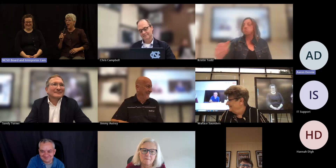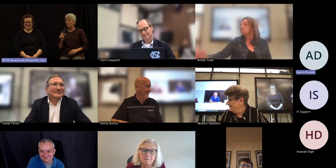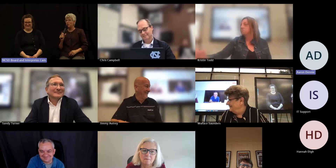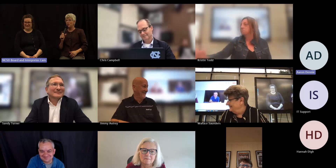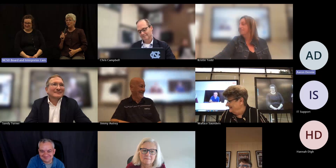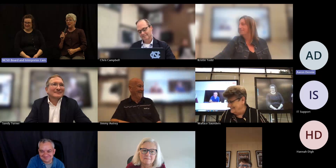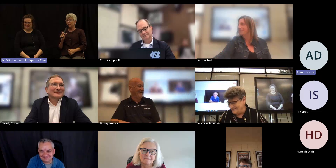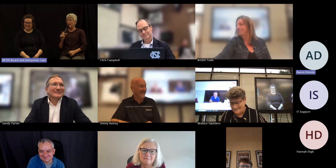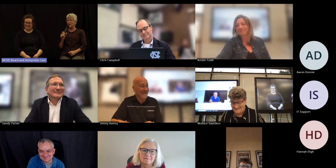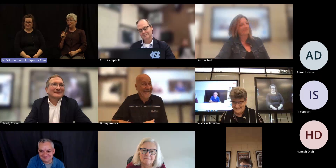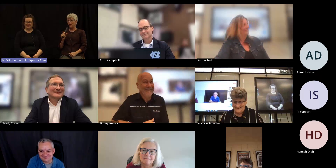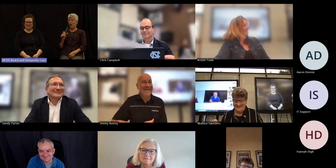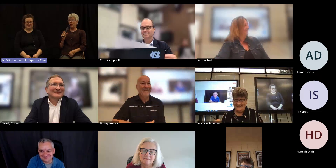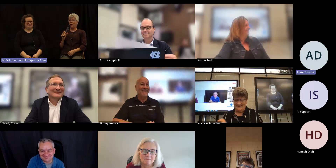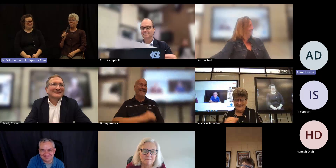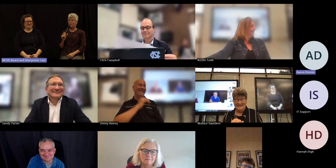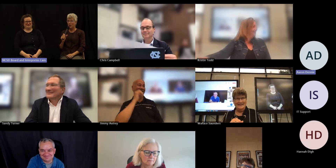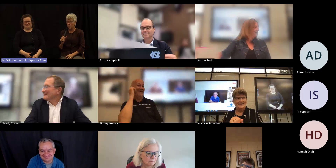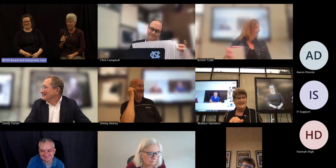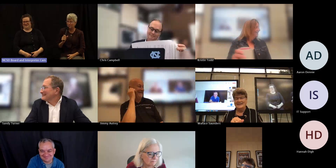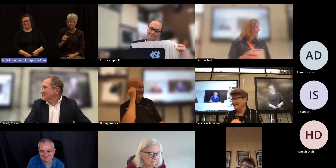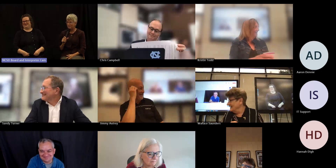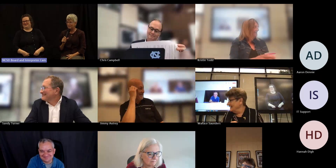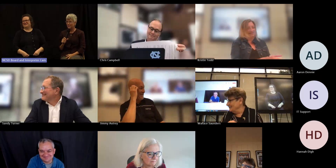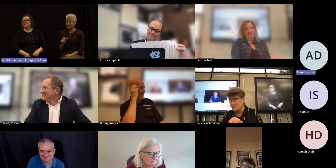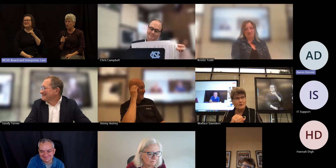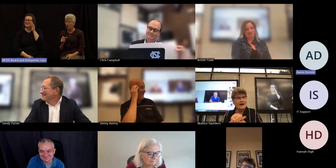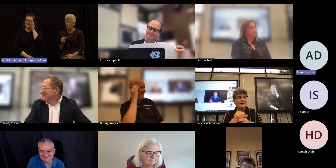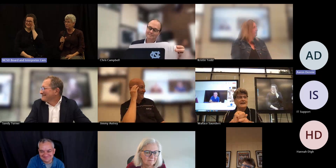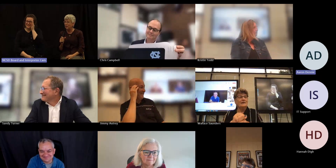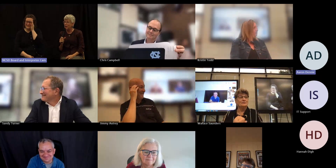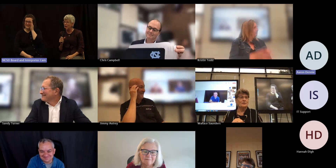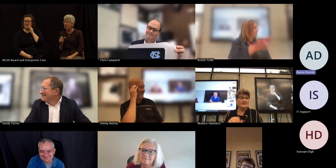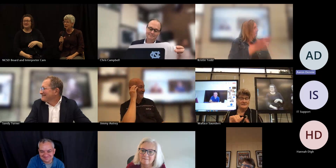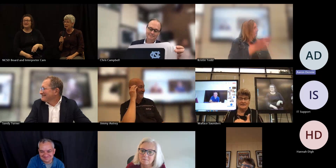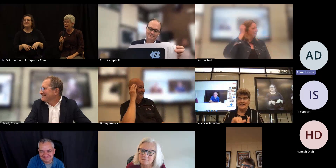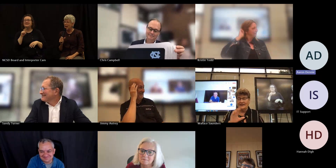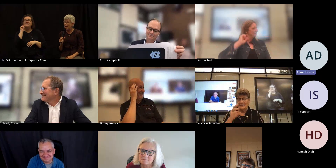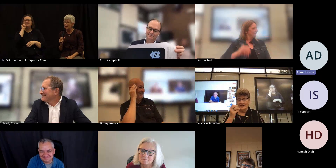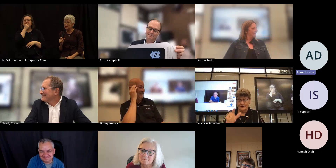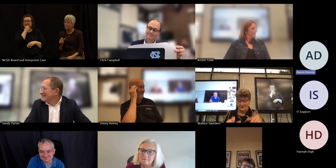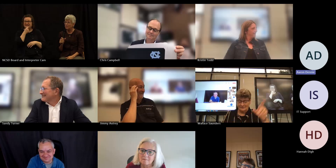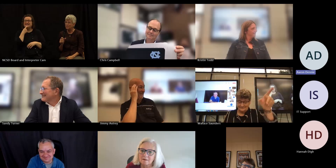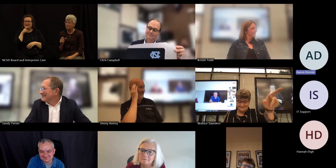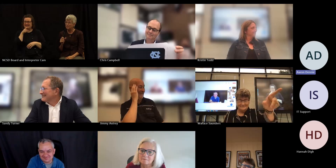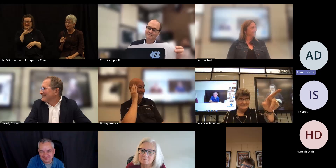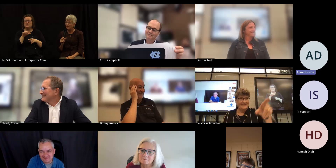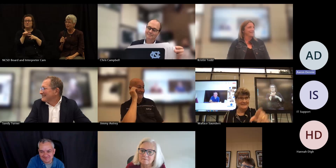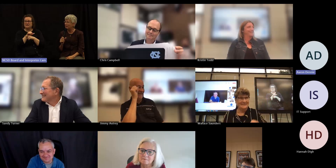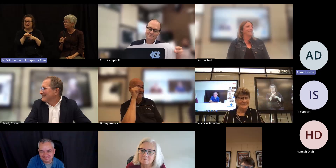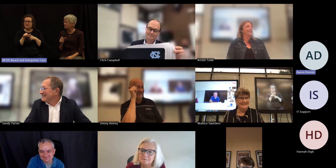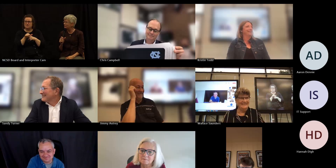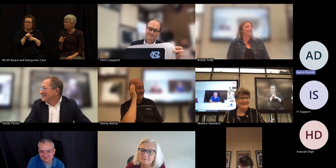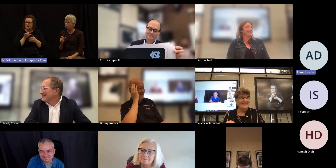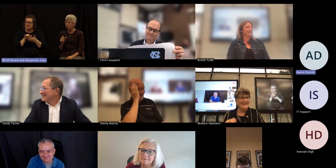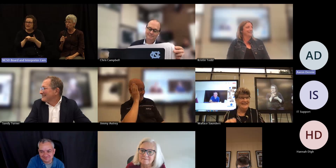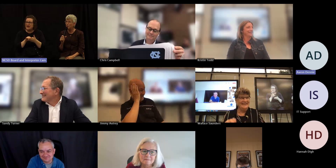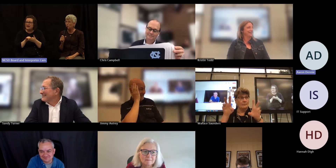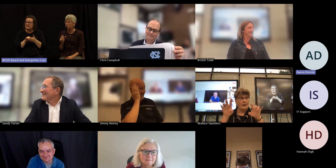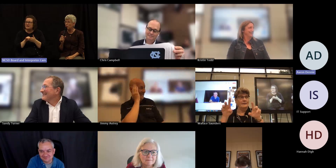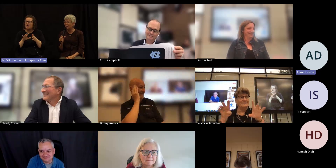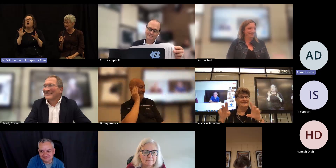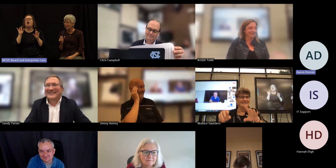we might put Jimmy's name down as for volleyball. Okay, there you go. He was practicing that in the hall.